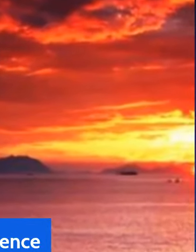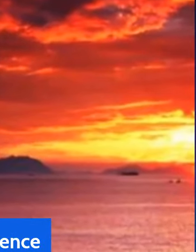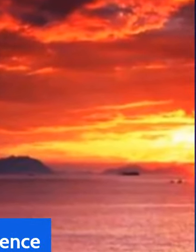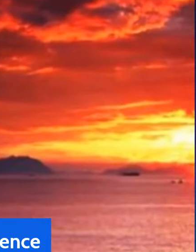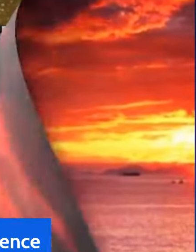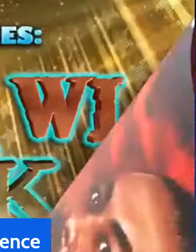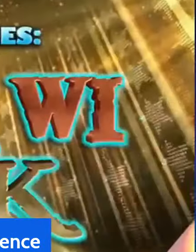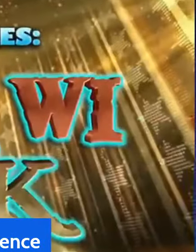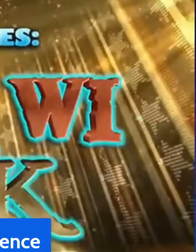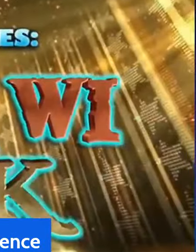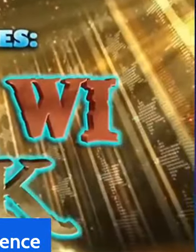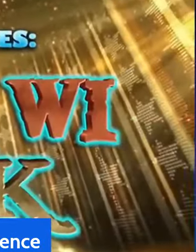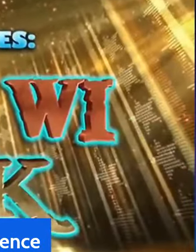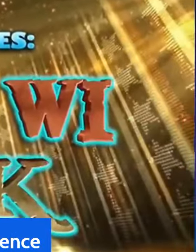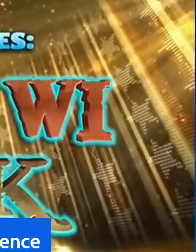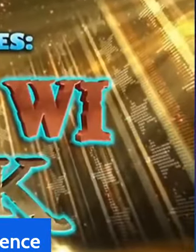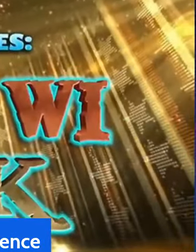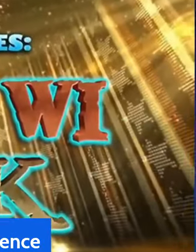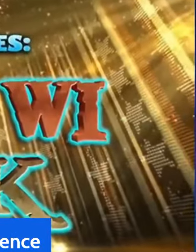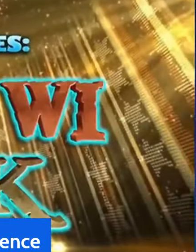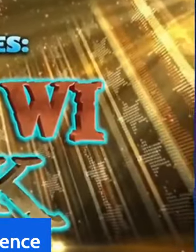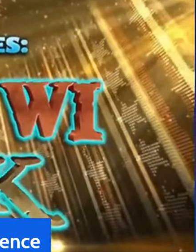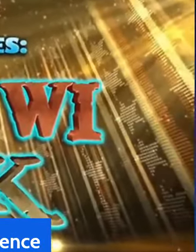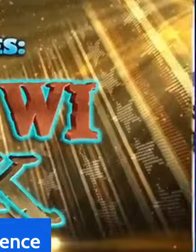people, make we talk.